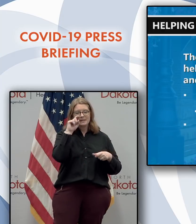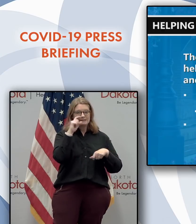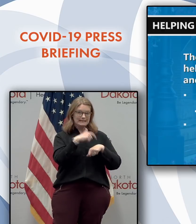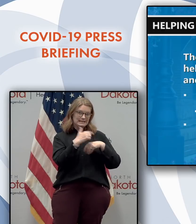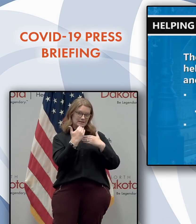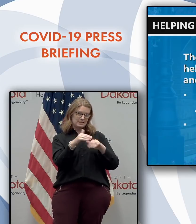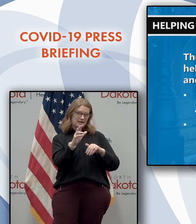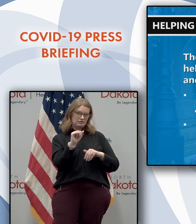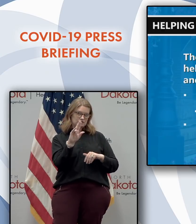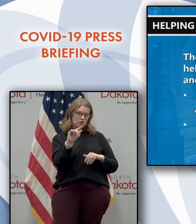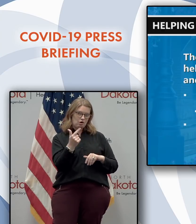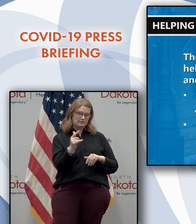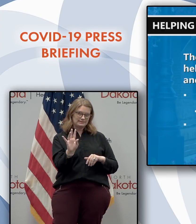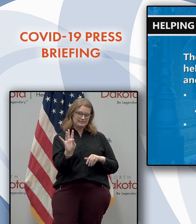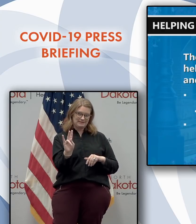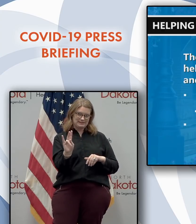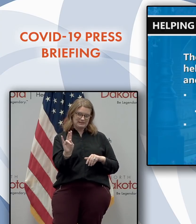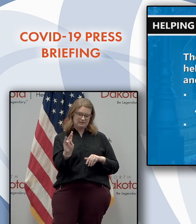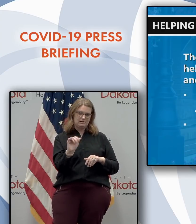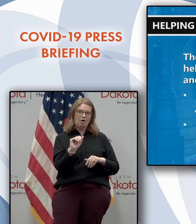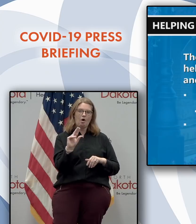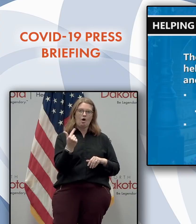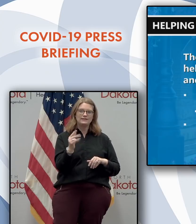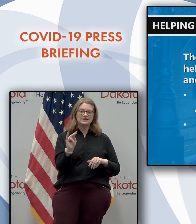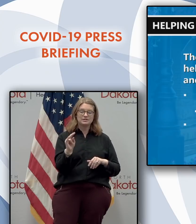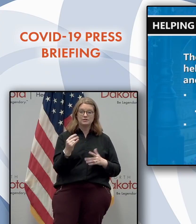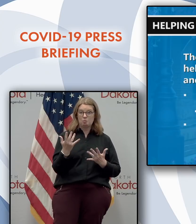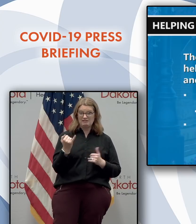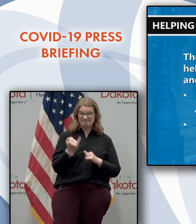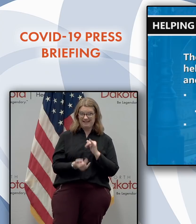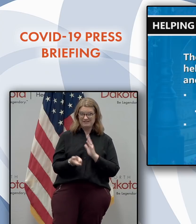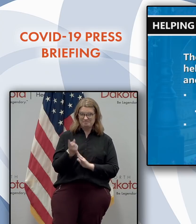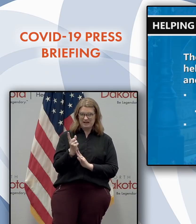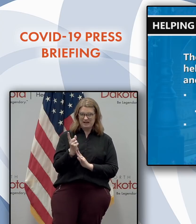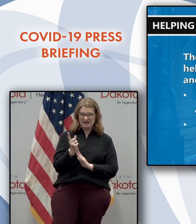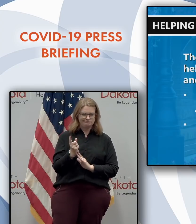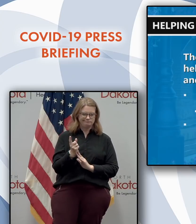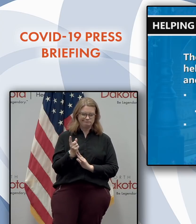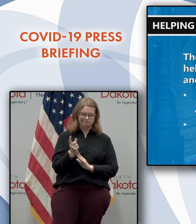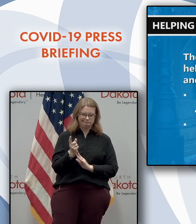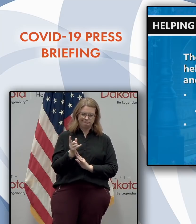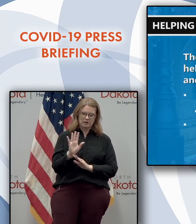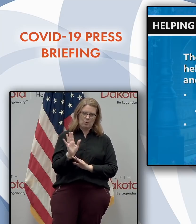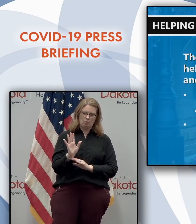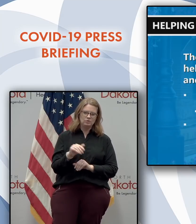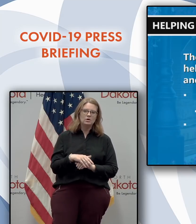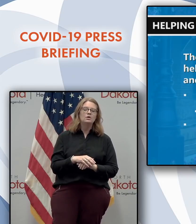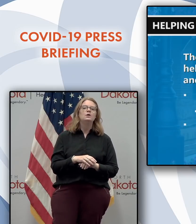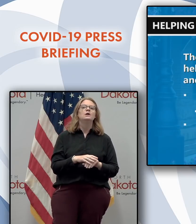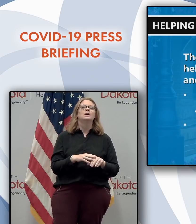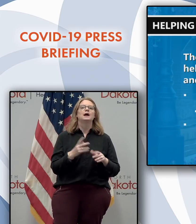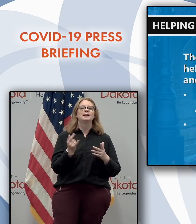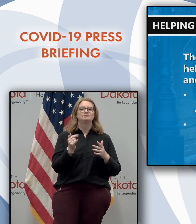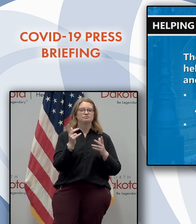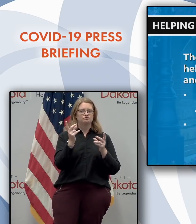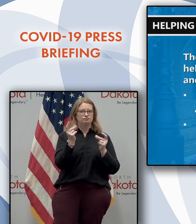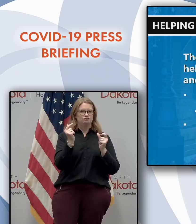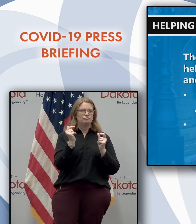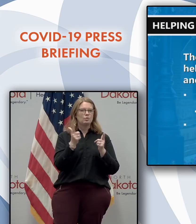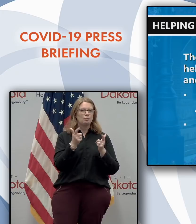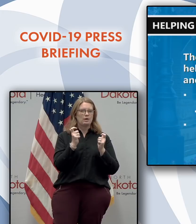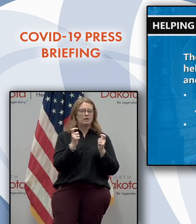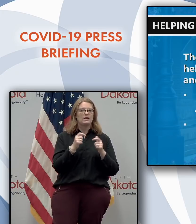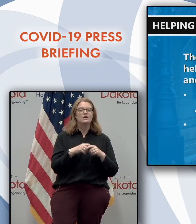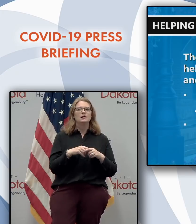is August 17th. I wouldn't wait till then. I would, again, when they open up very soon, I'd be on top of that.